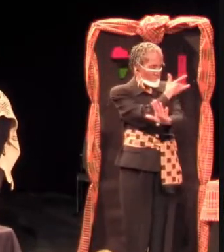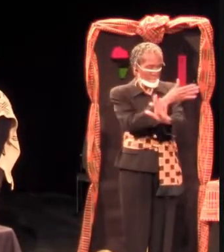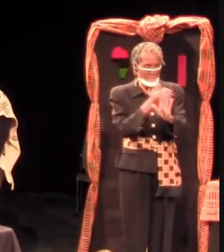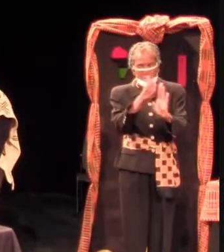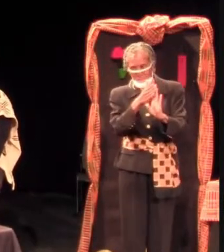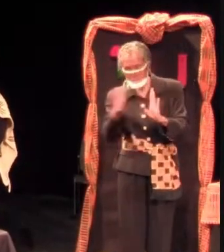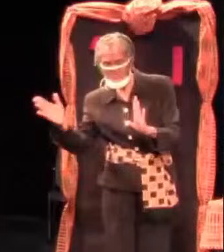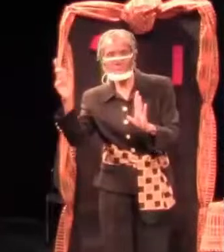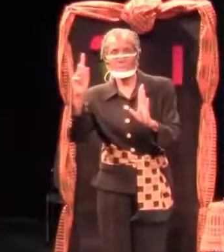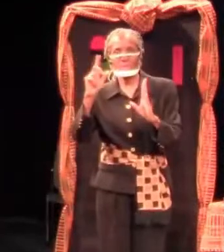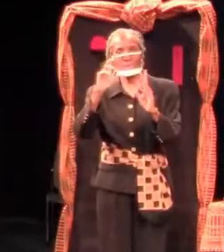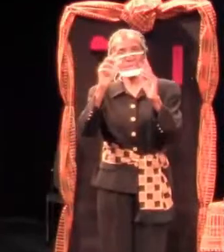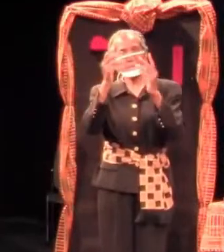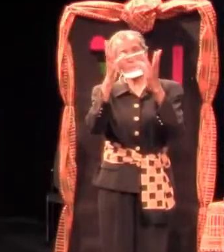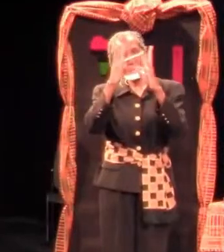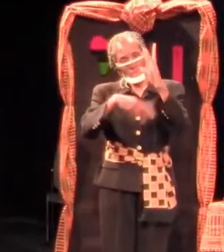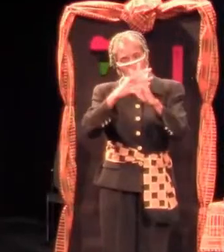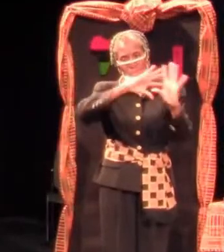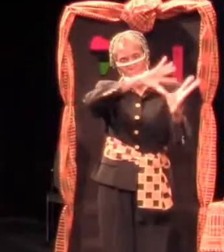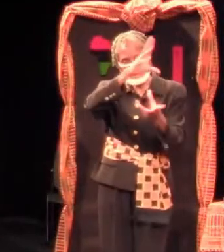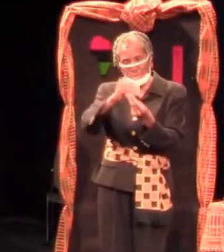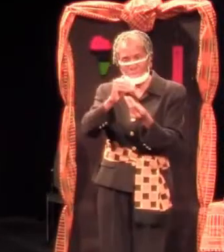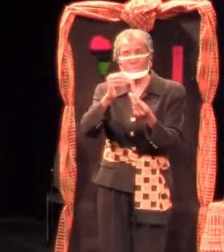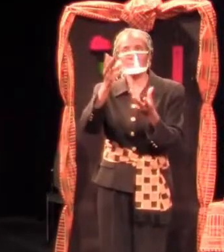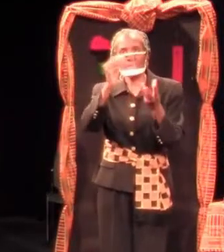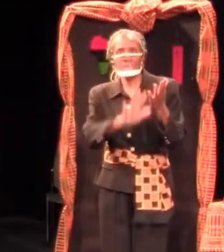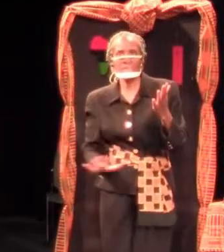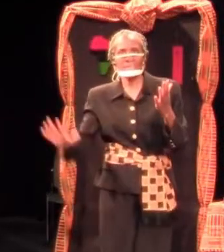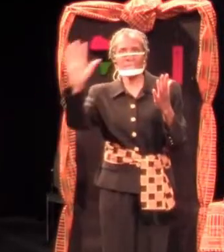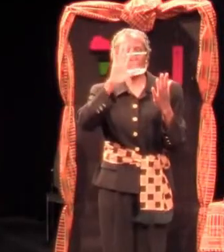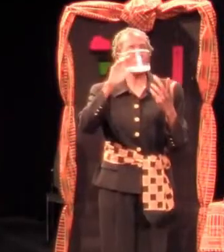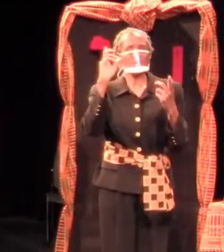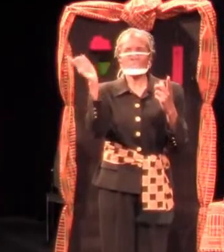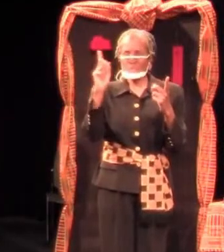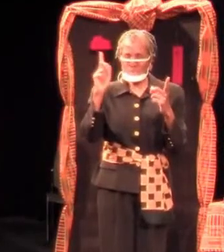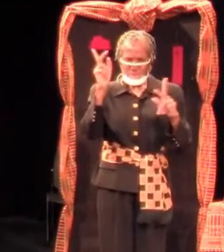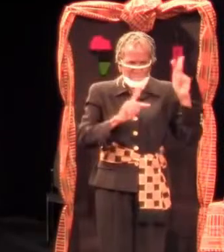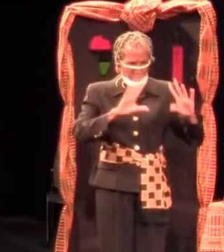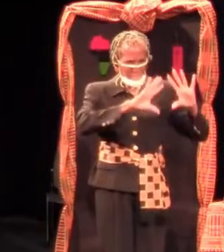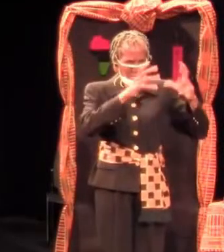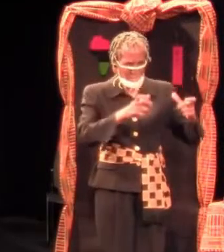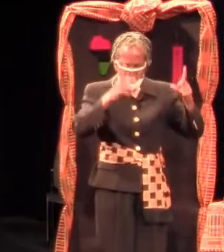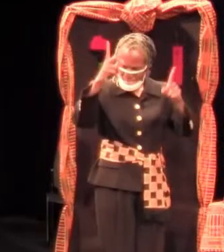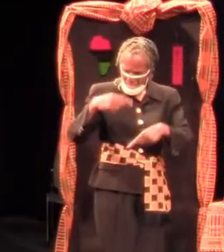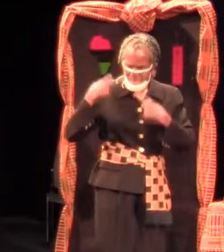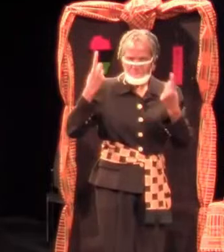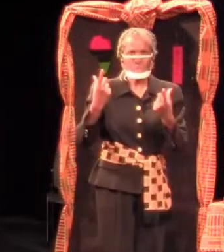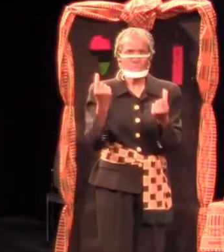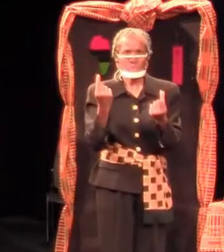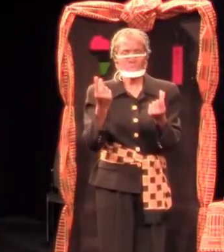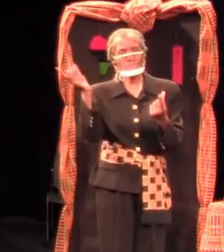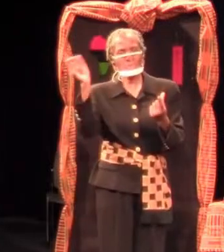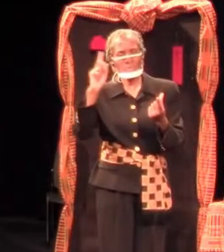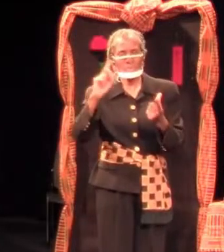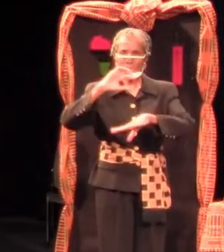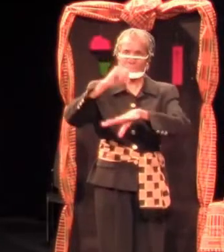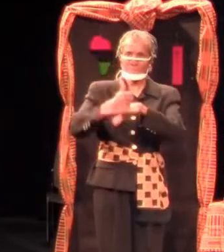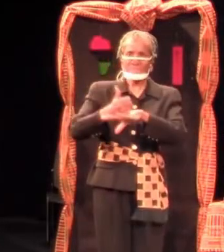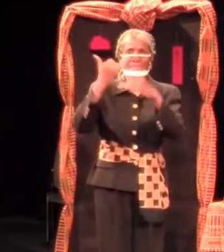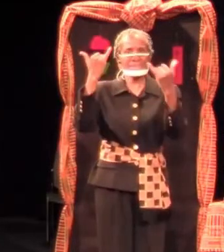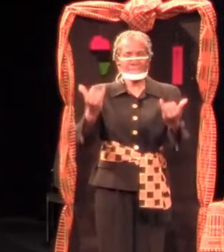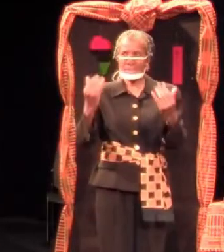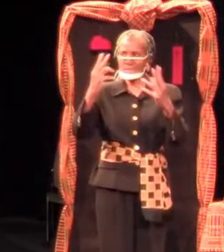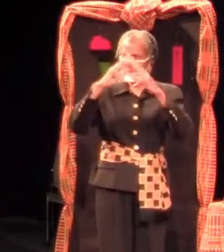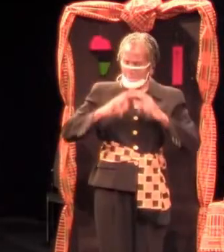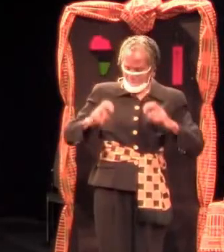human geography. History tells the people where they have been and what they have been, where they are and what